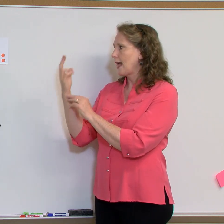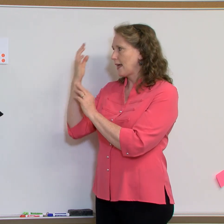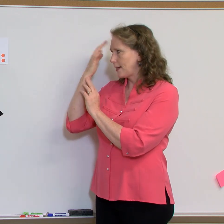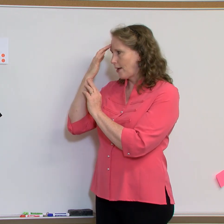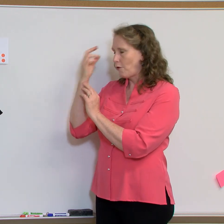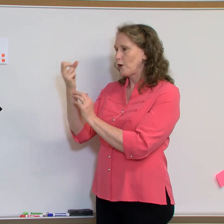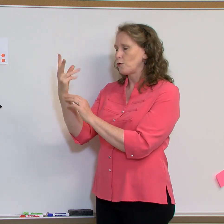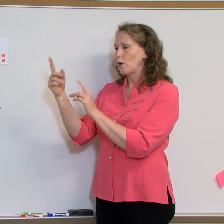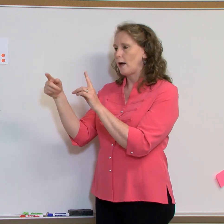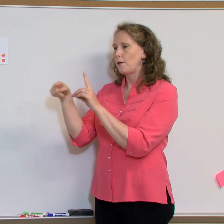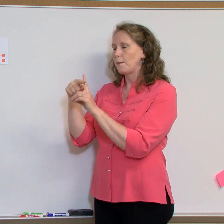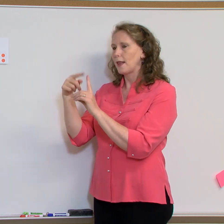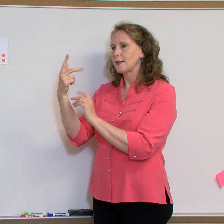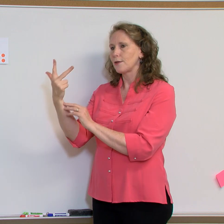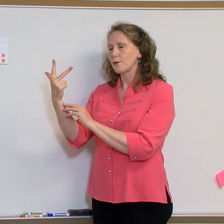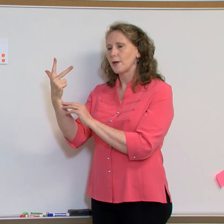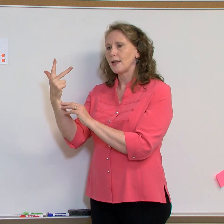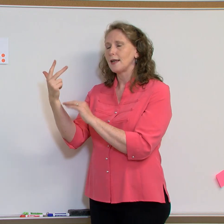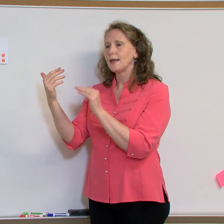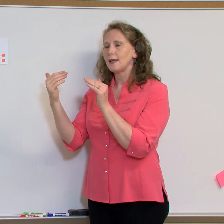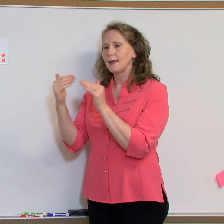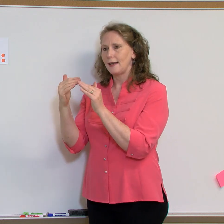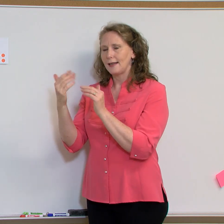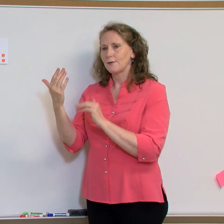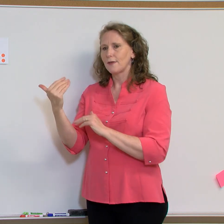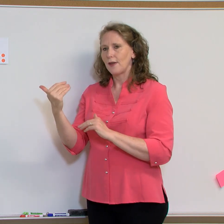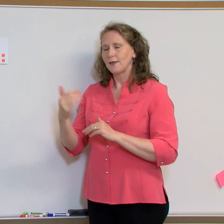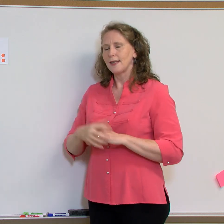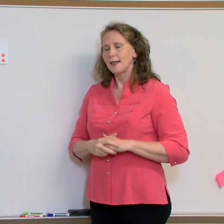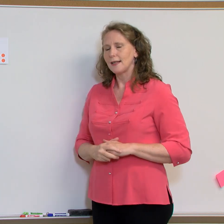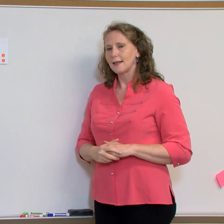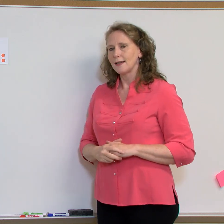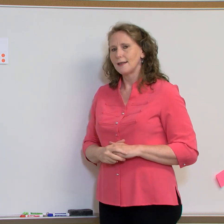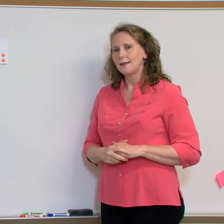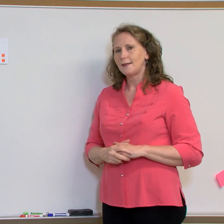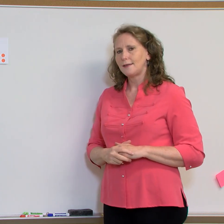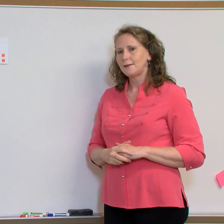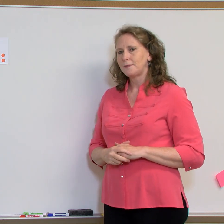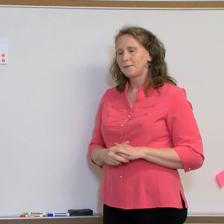know that 12 and 3 more is 15.